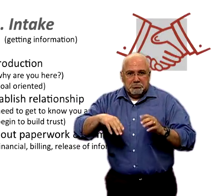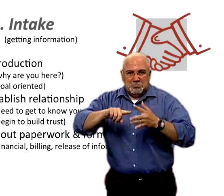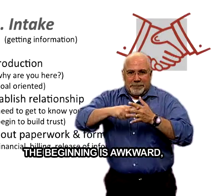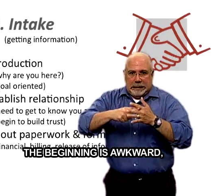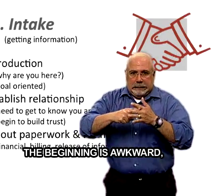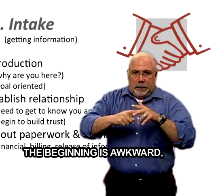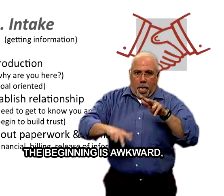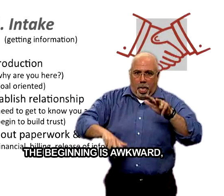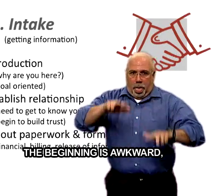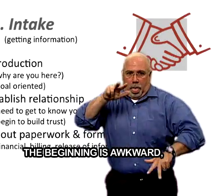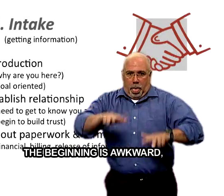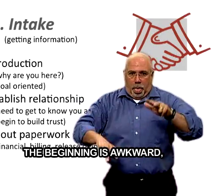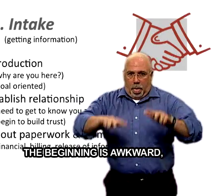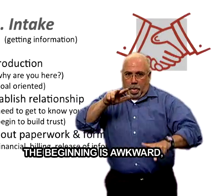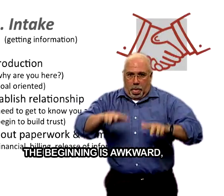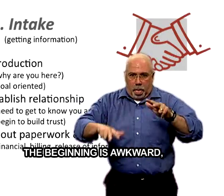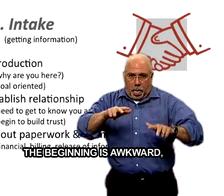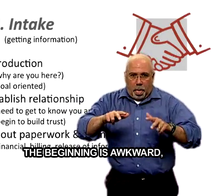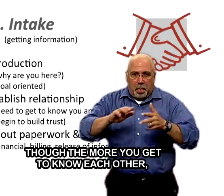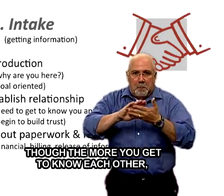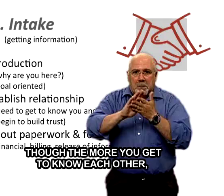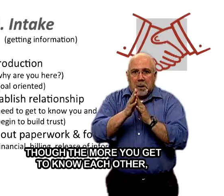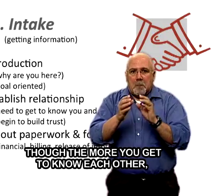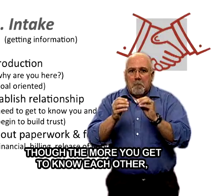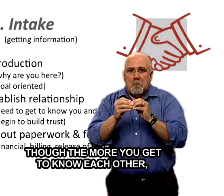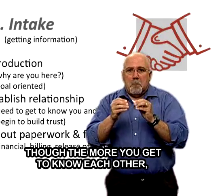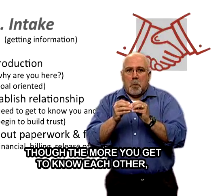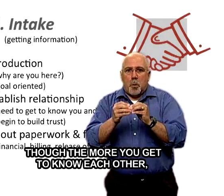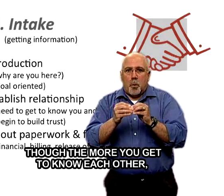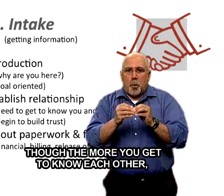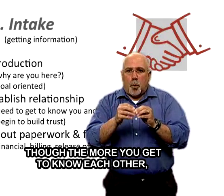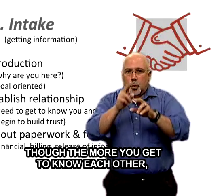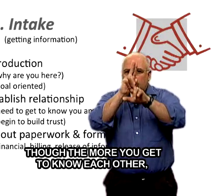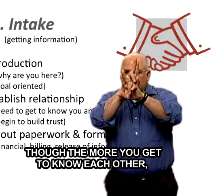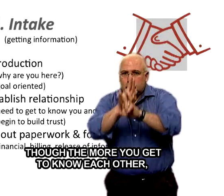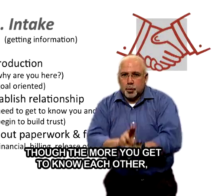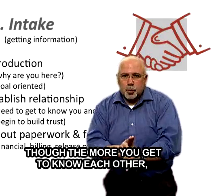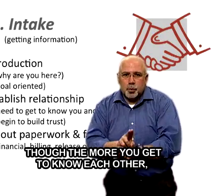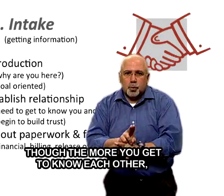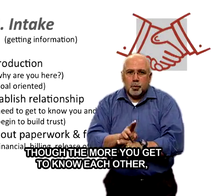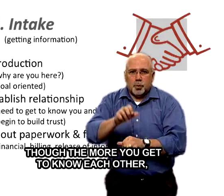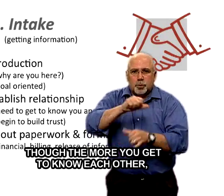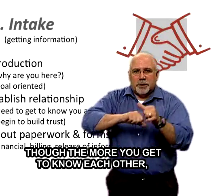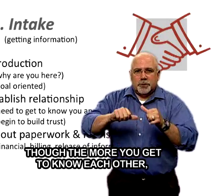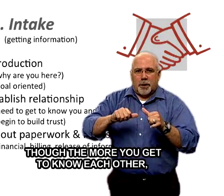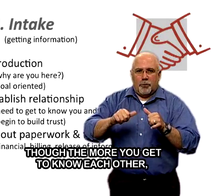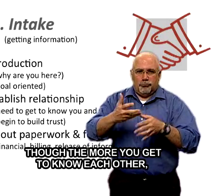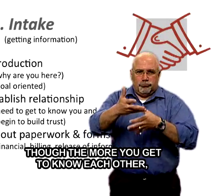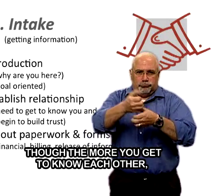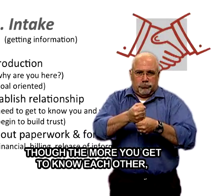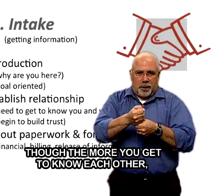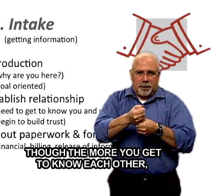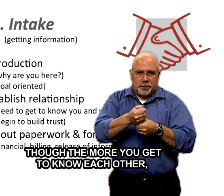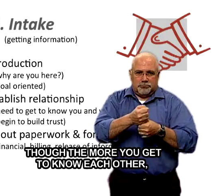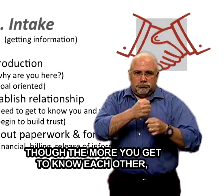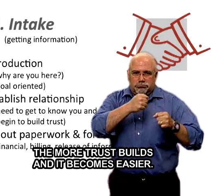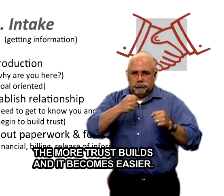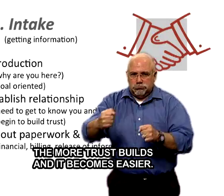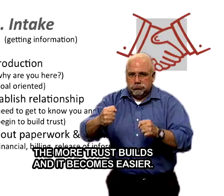The beginning is awkward, though the more you get to know each other, the more